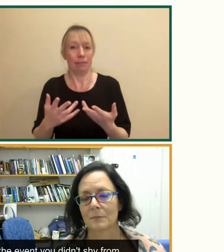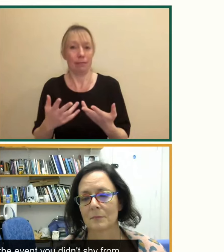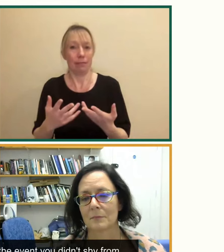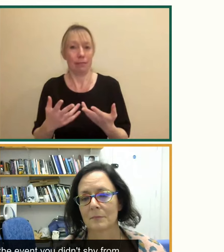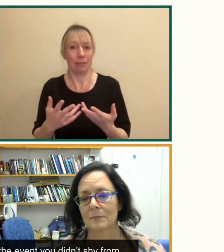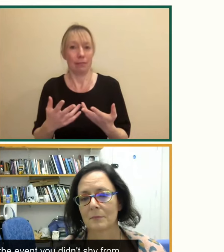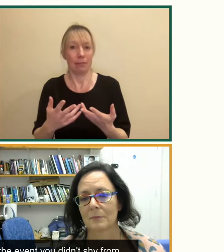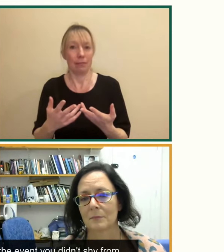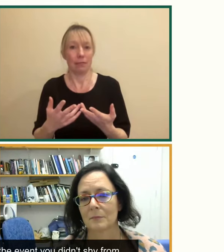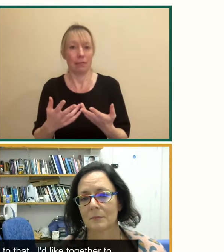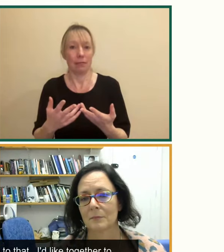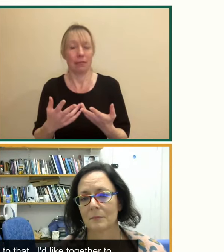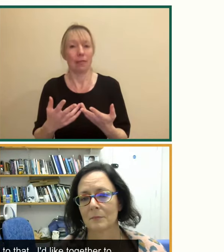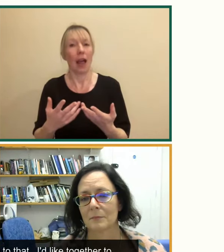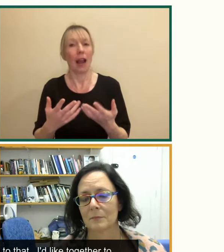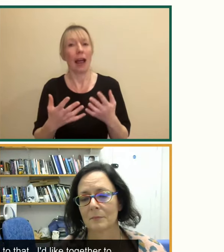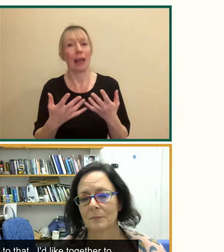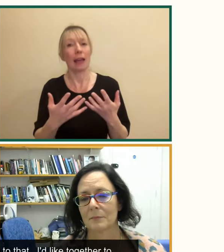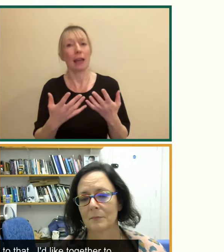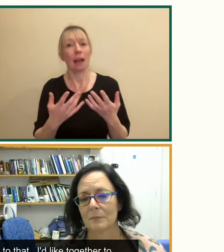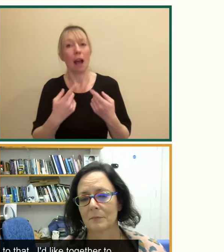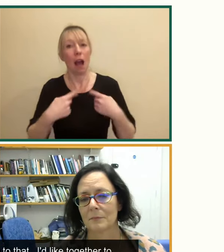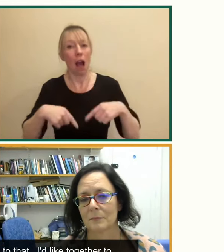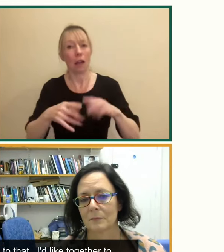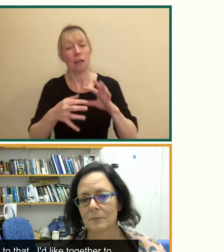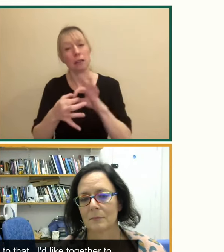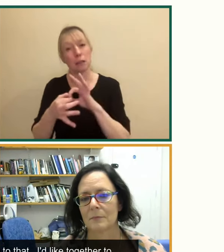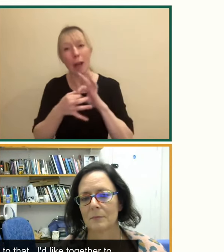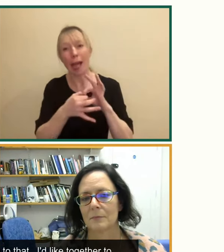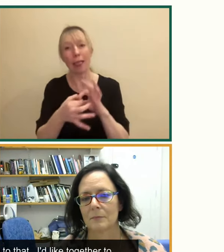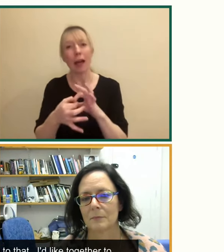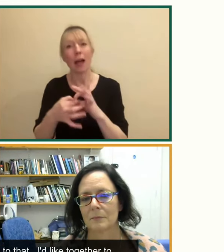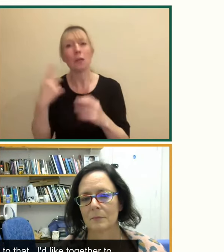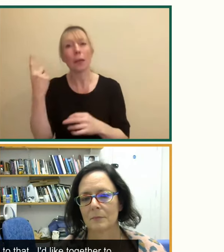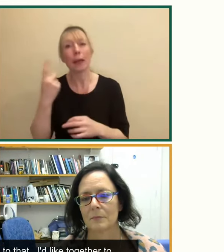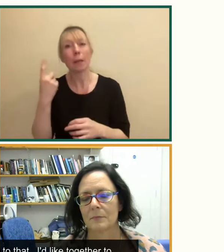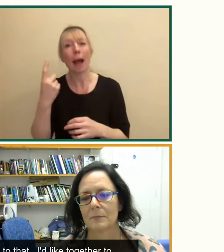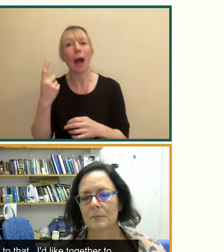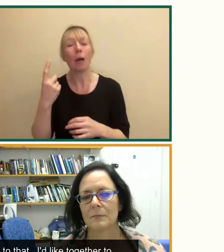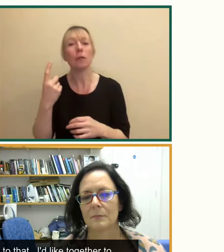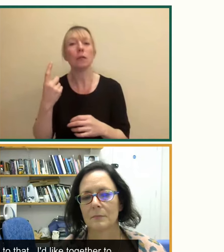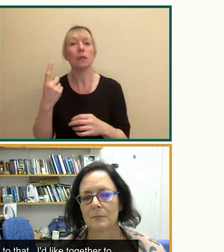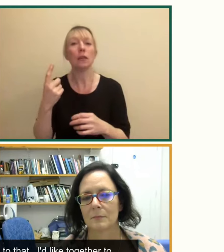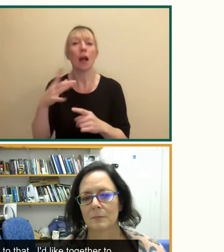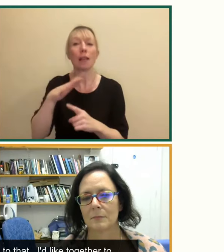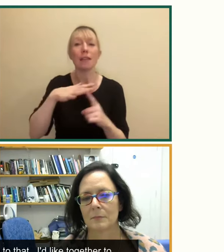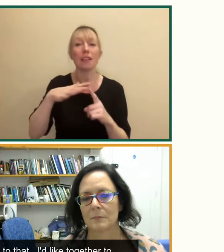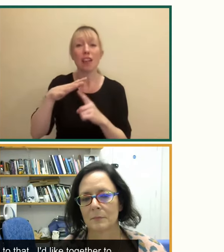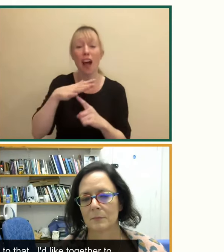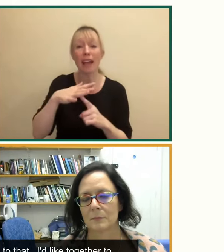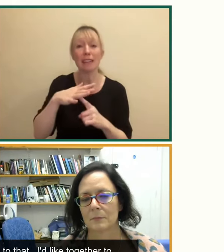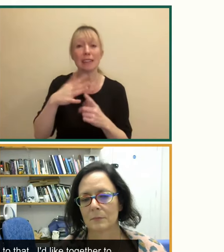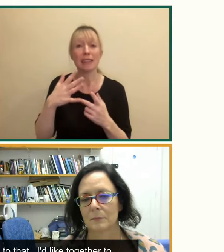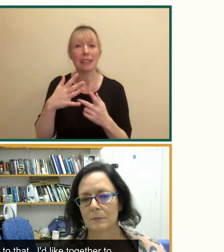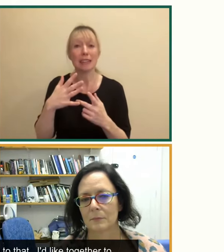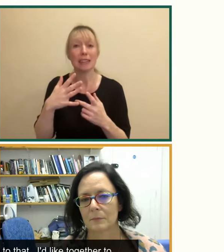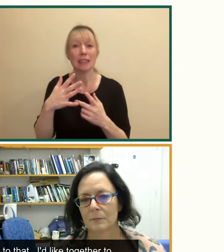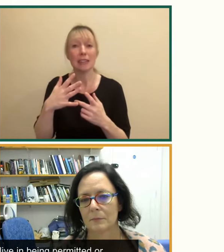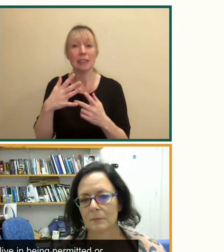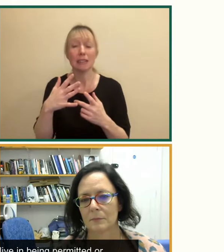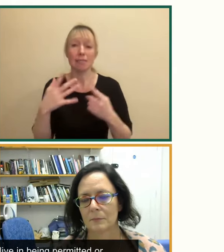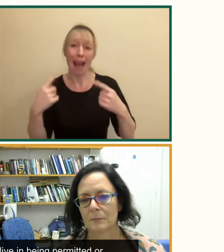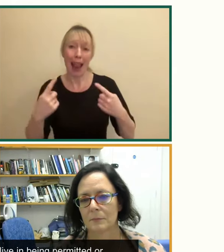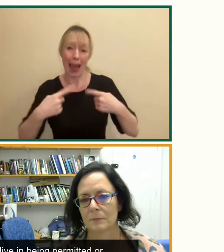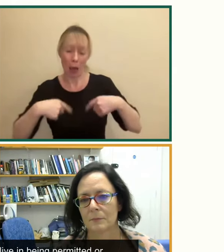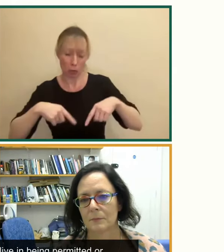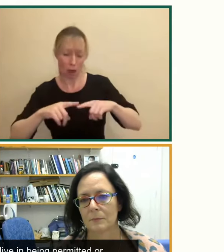think about the kind of society we live in, being permissive or otherwise, of the kind of recovery that